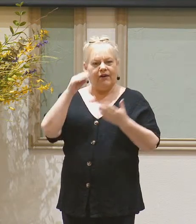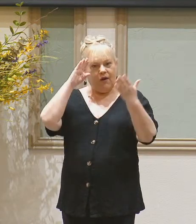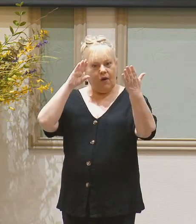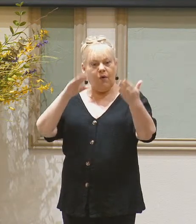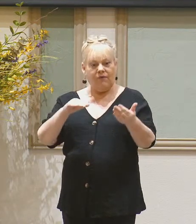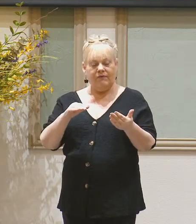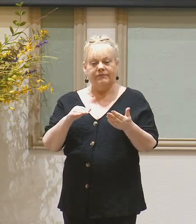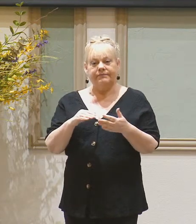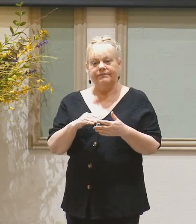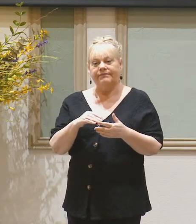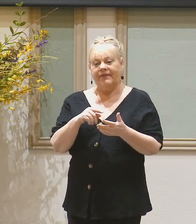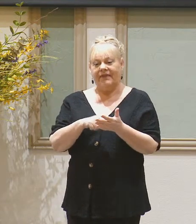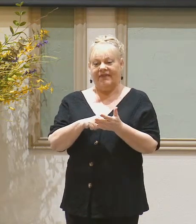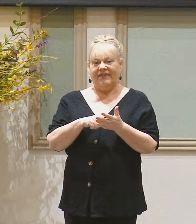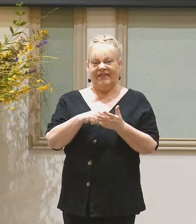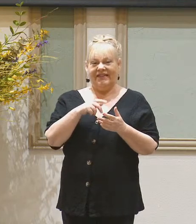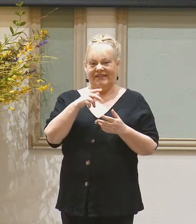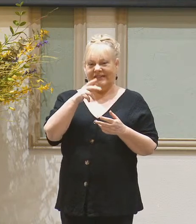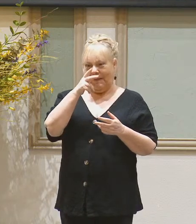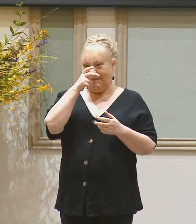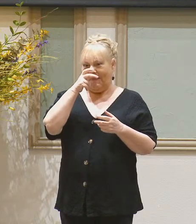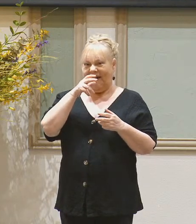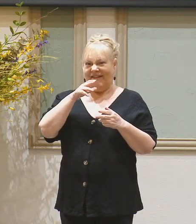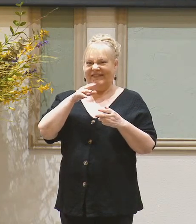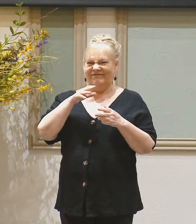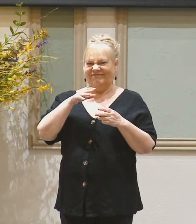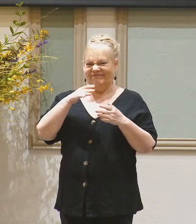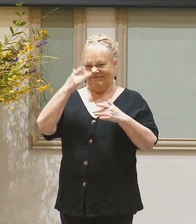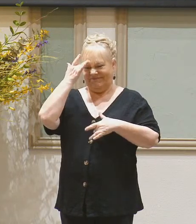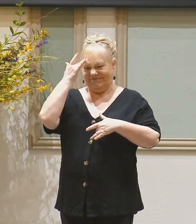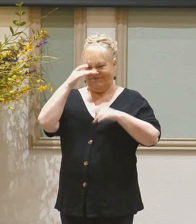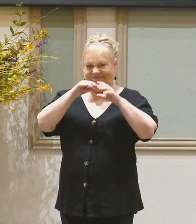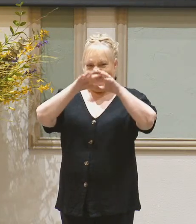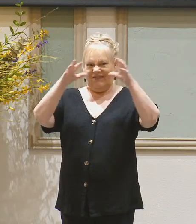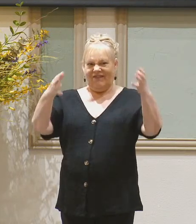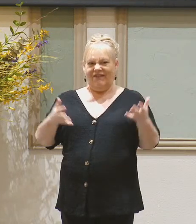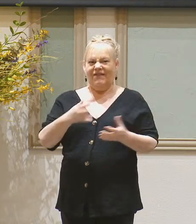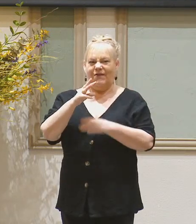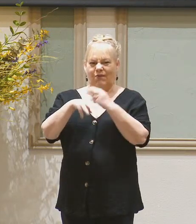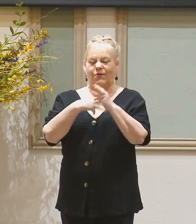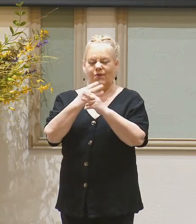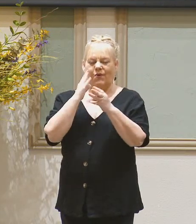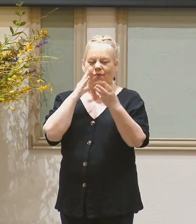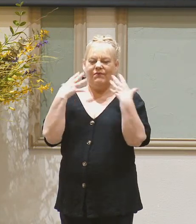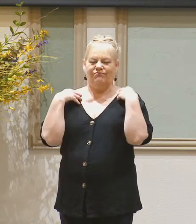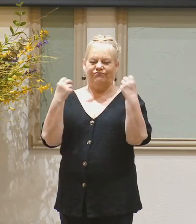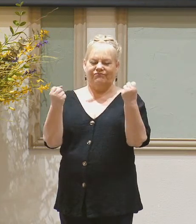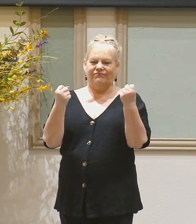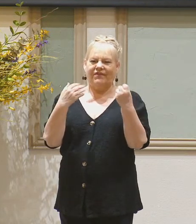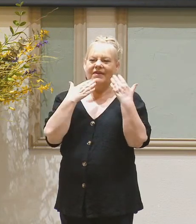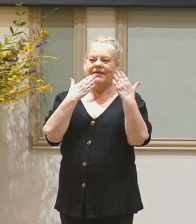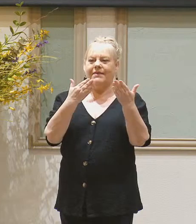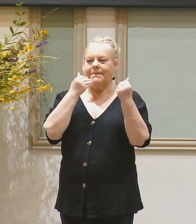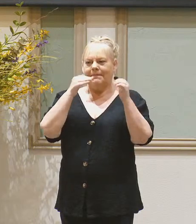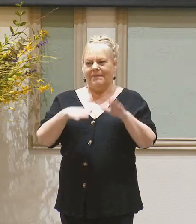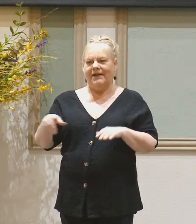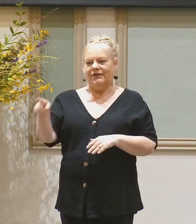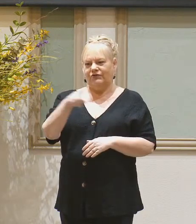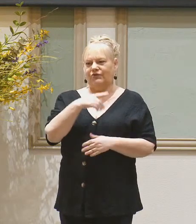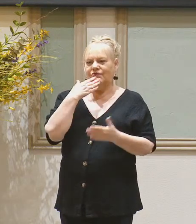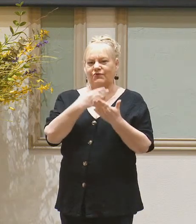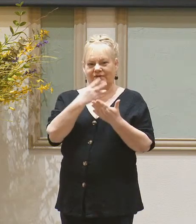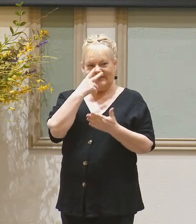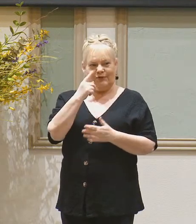hopefully this bug that's going around the world will be worked out in time as well. God bless you all. Thank you for being here. It's good to